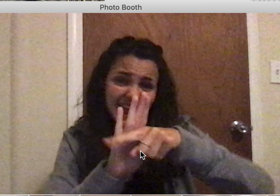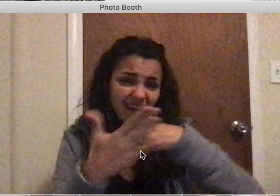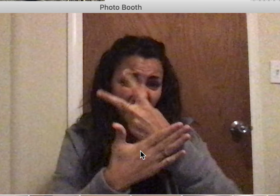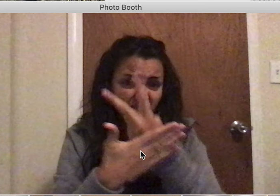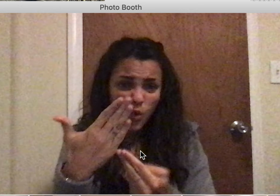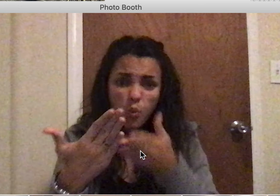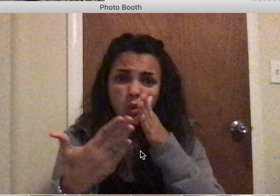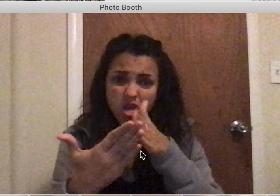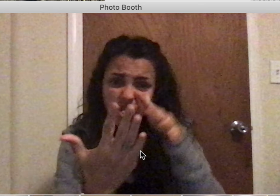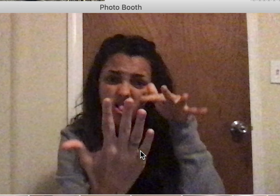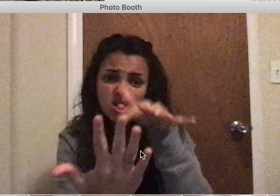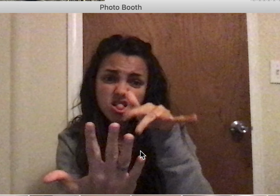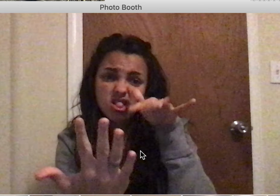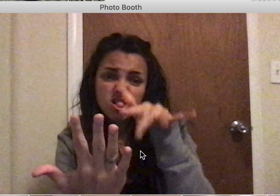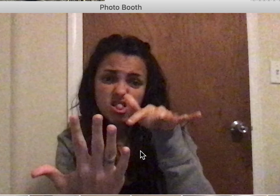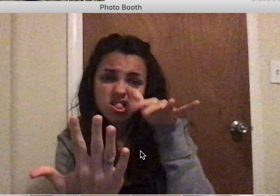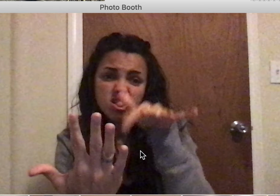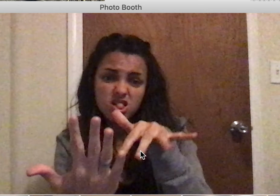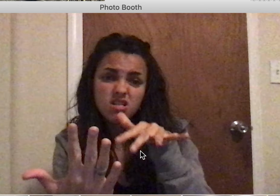the environment.